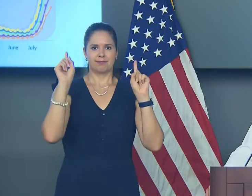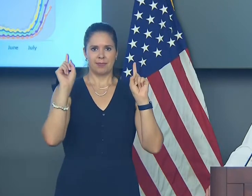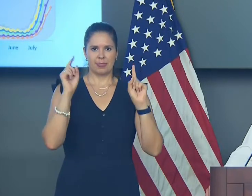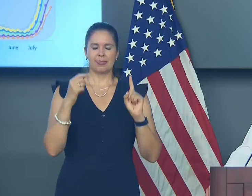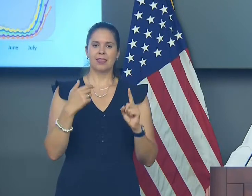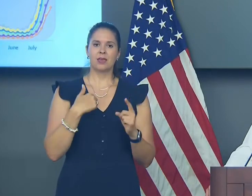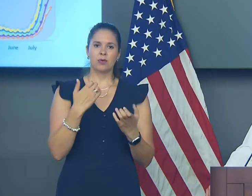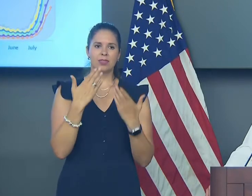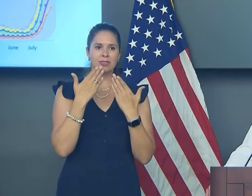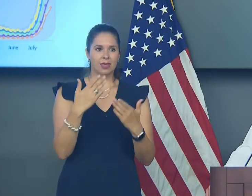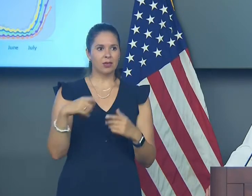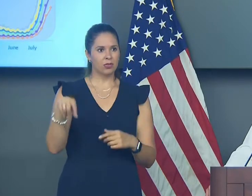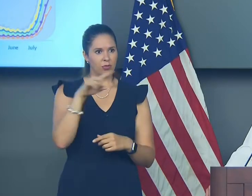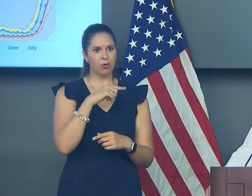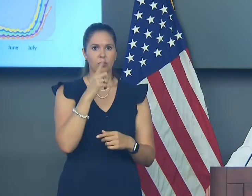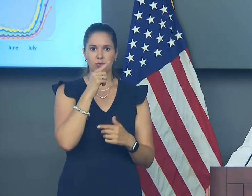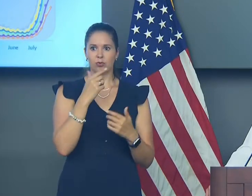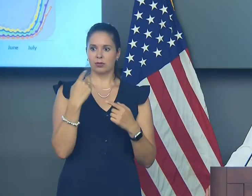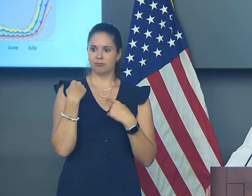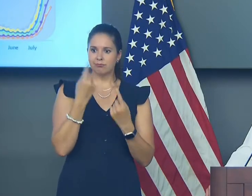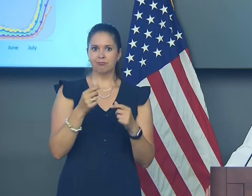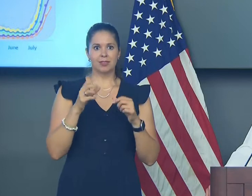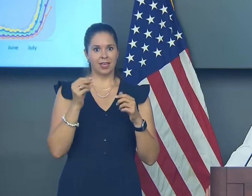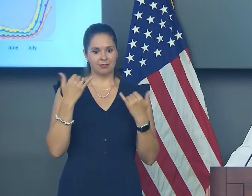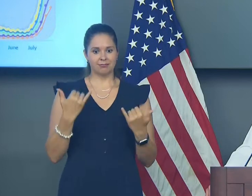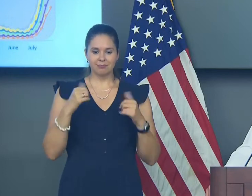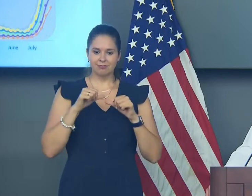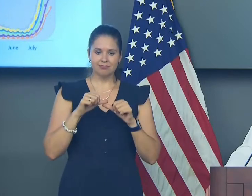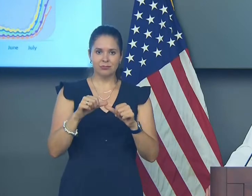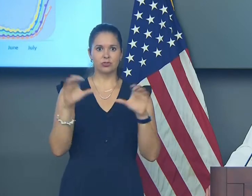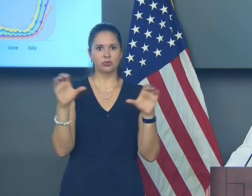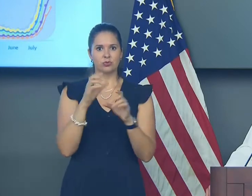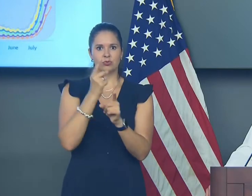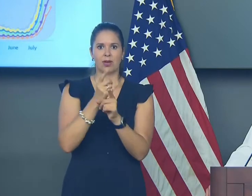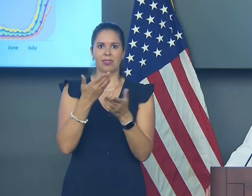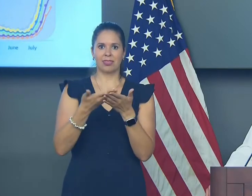And I want to thank those who are doing the right thing out there today.